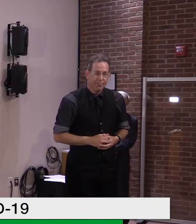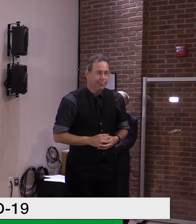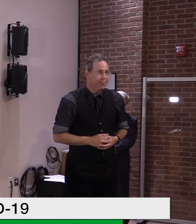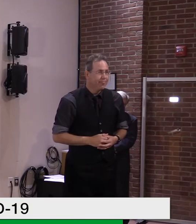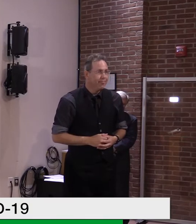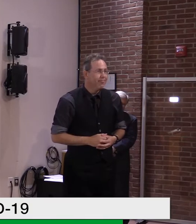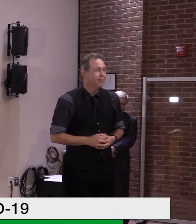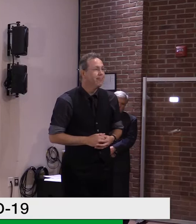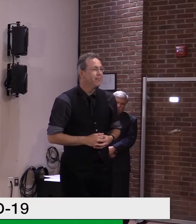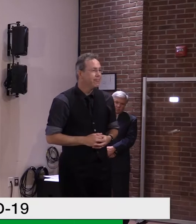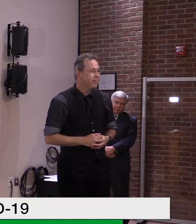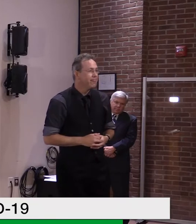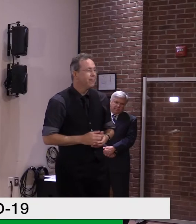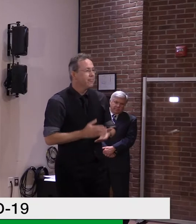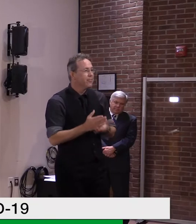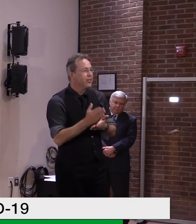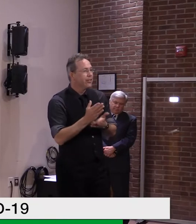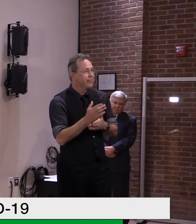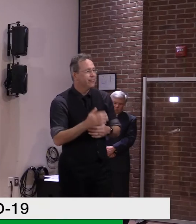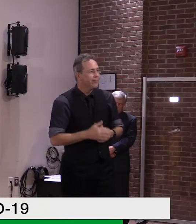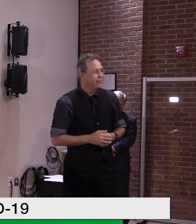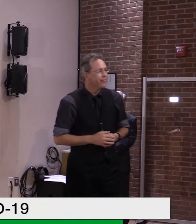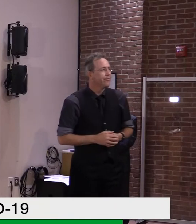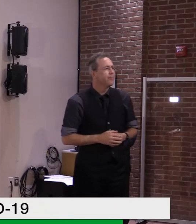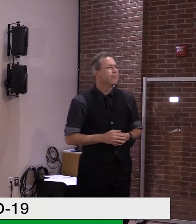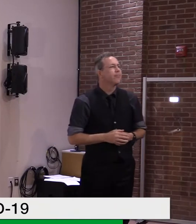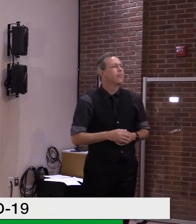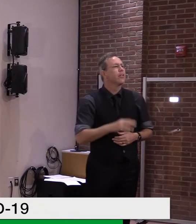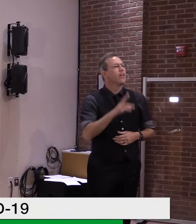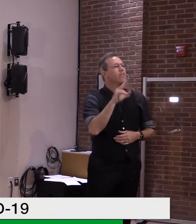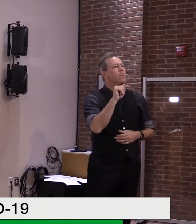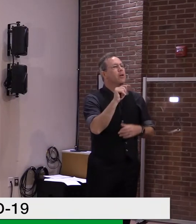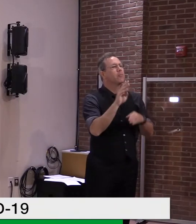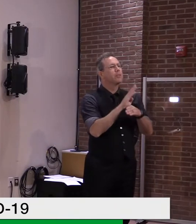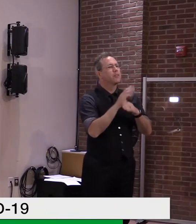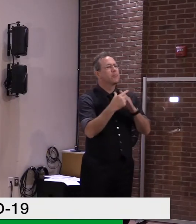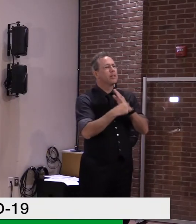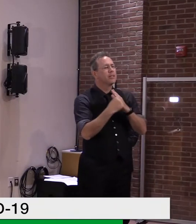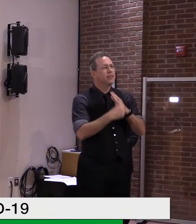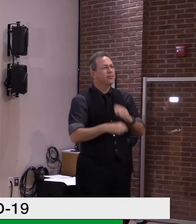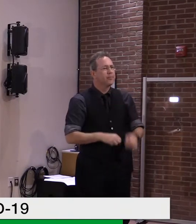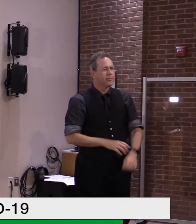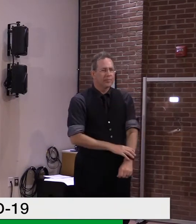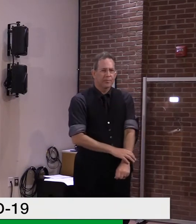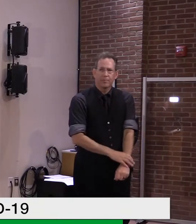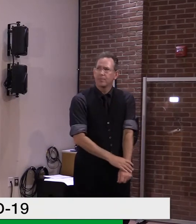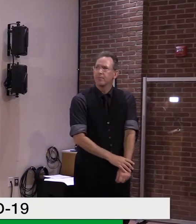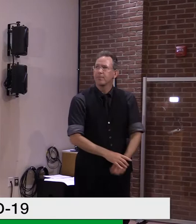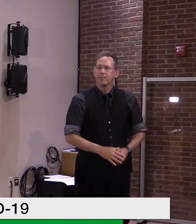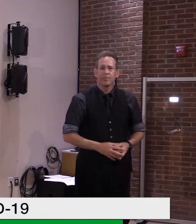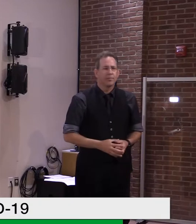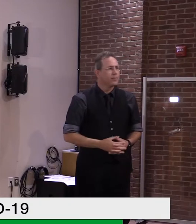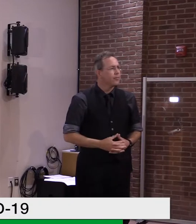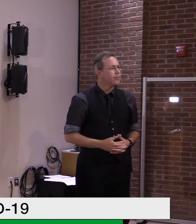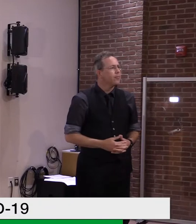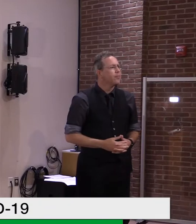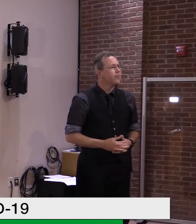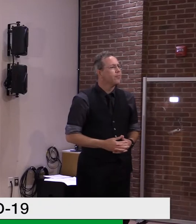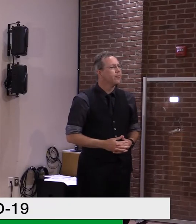All right, we'll move to Tim McQuiston, Vermont Business Magazine. Thank you, Jason. Governor, I wanted to